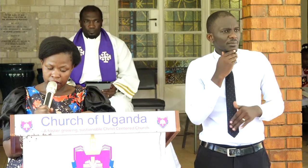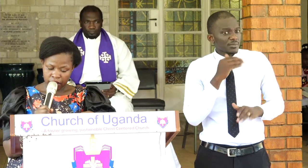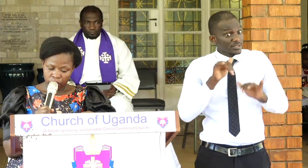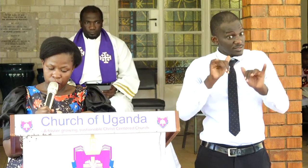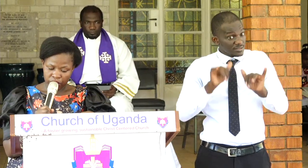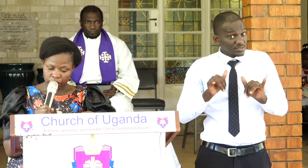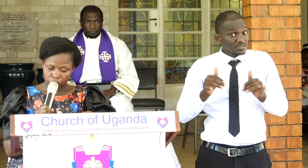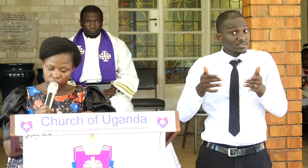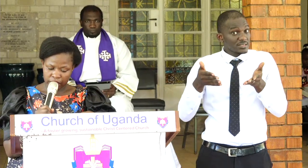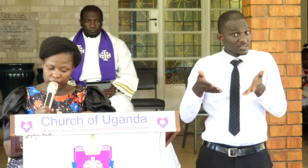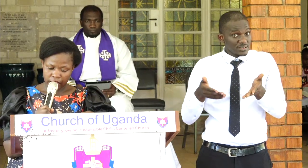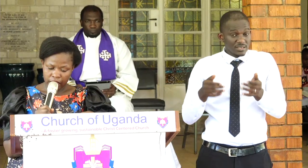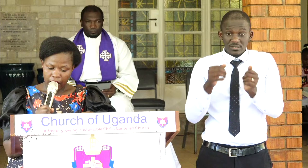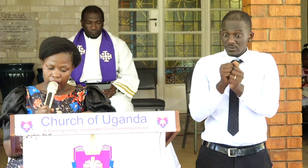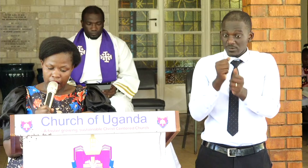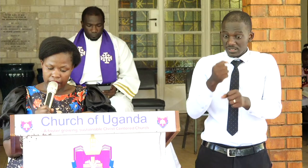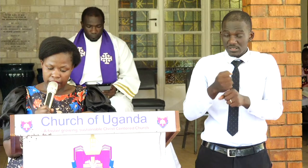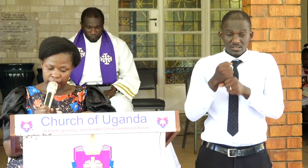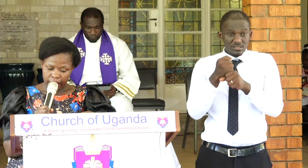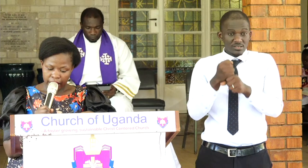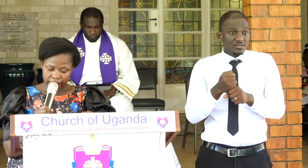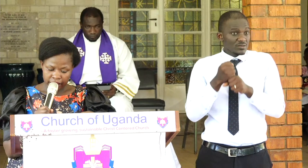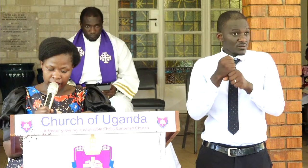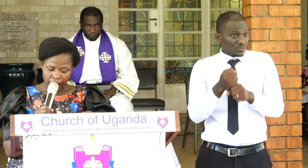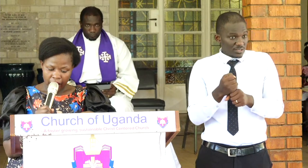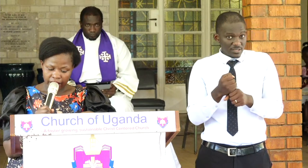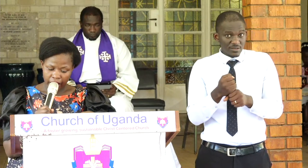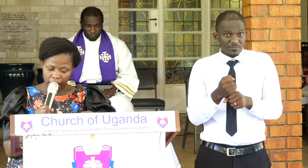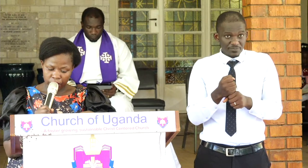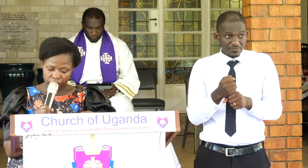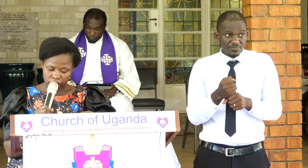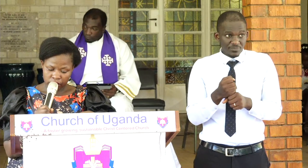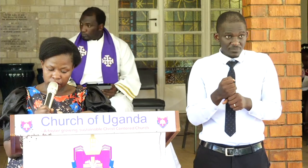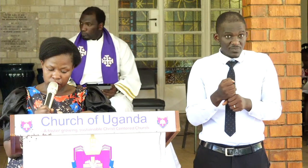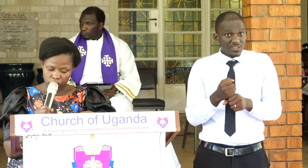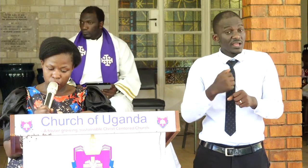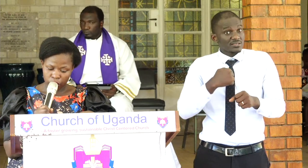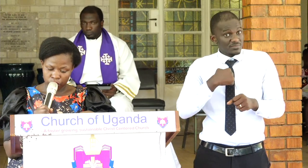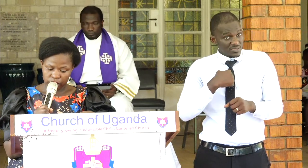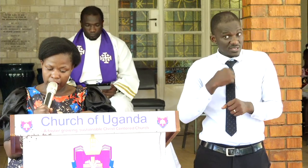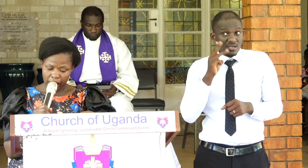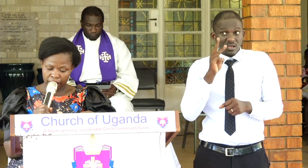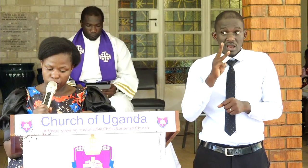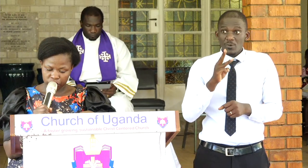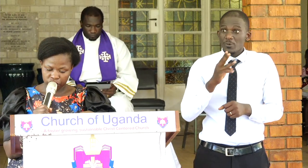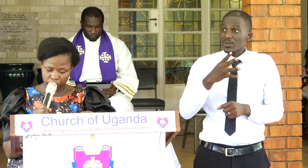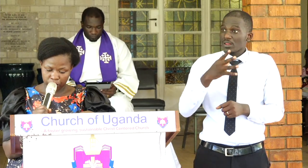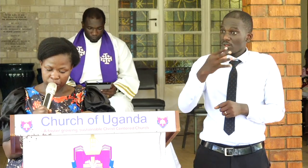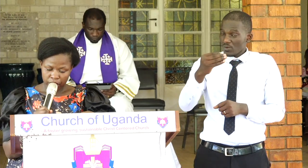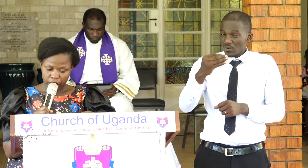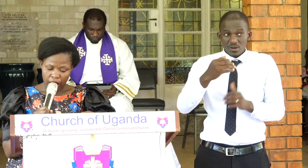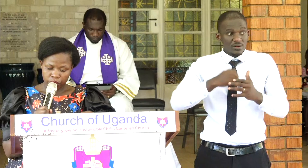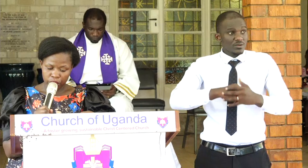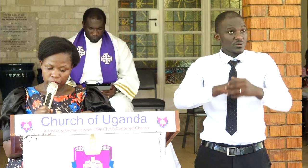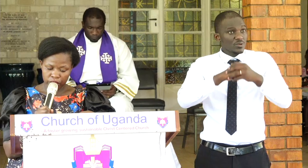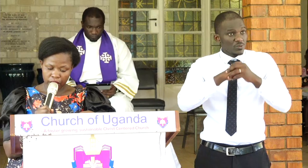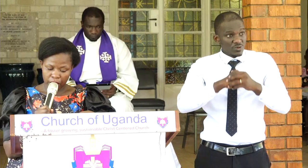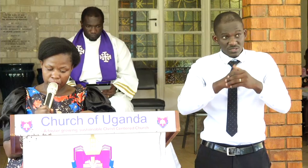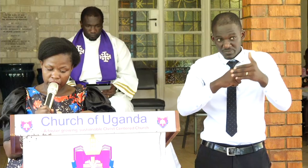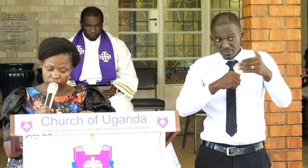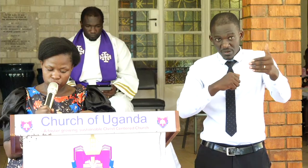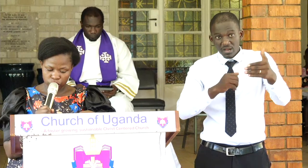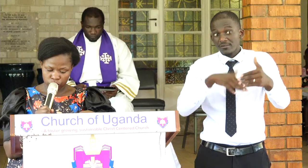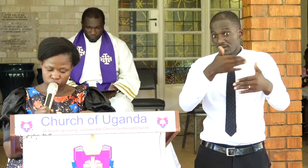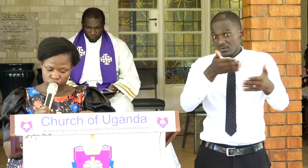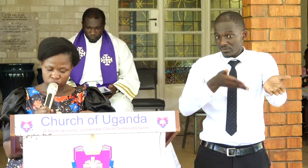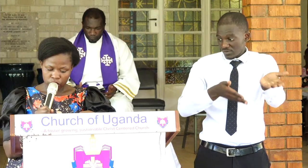here with the donkey, the lad, and I will go yonder and worship, and we will come